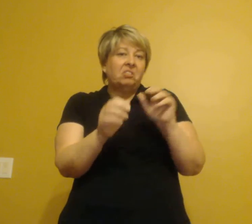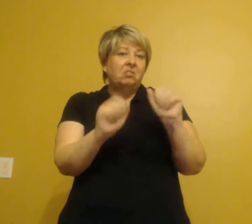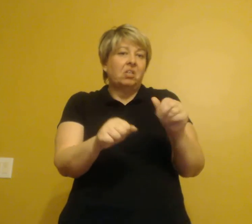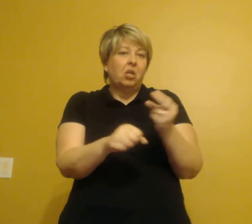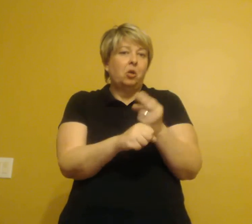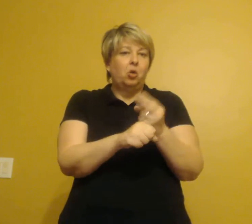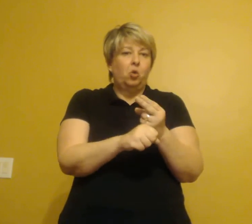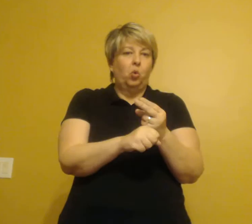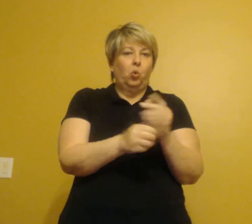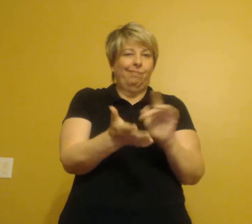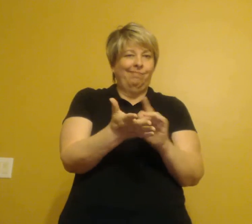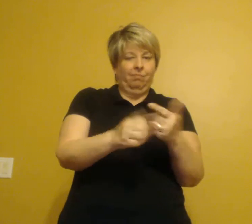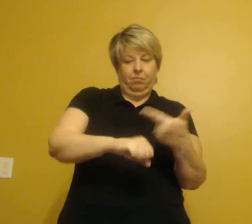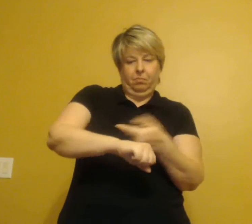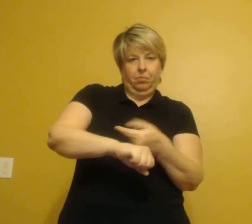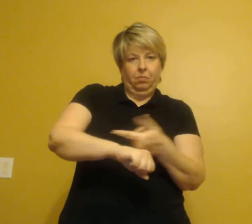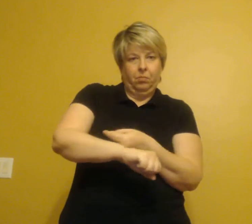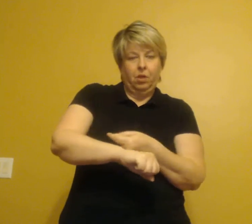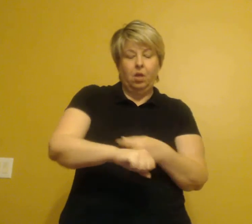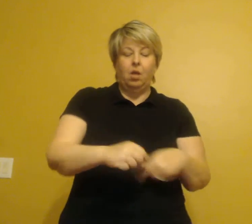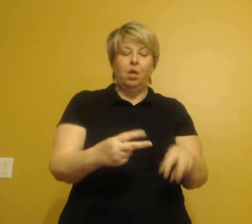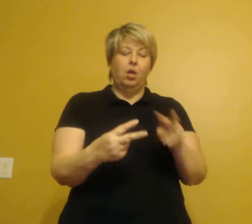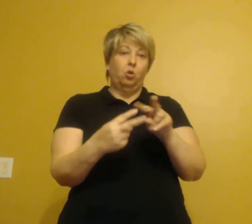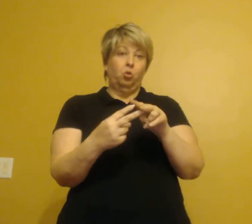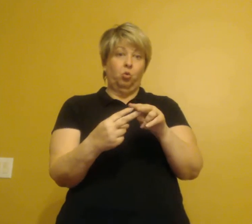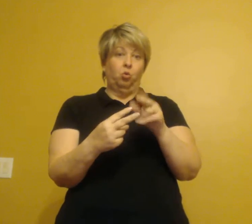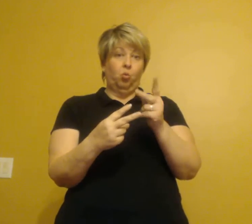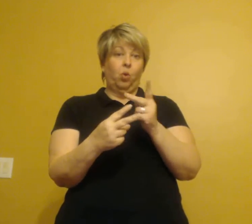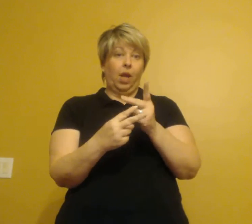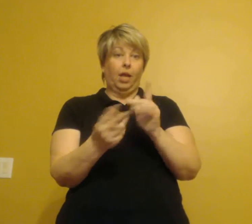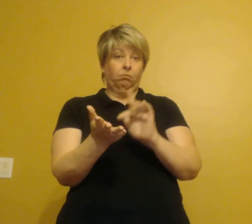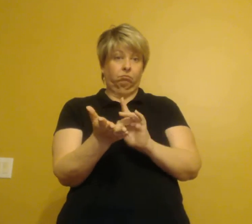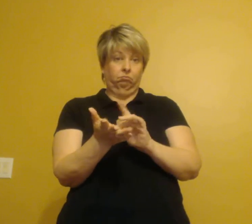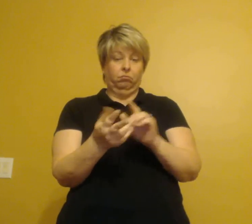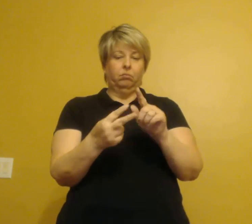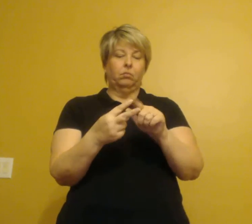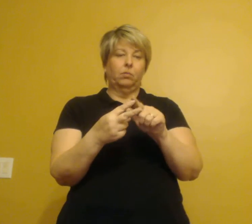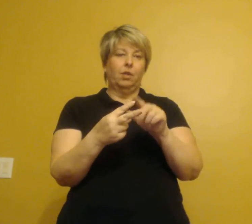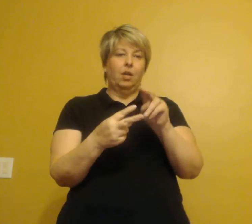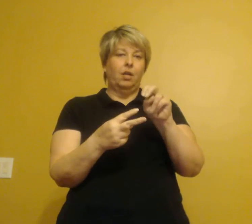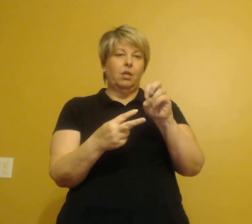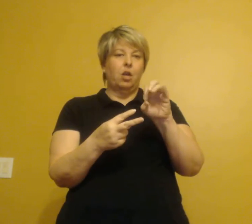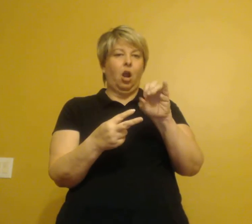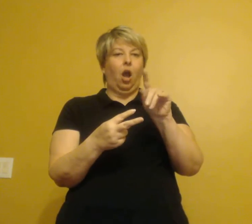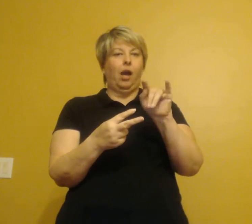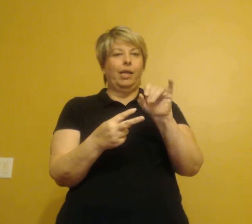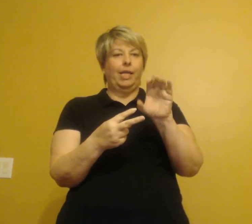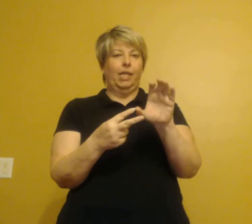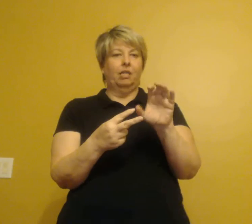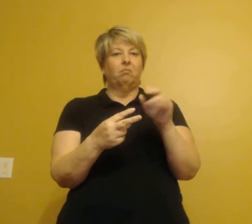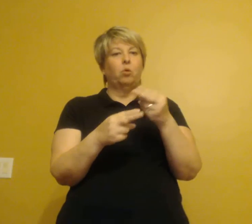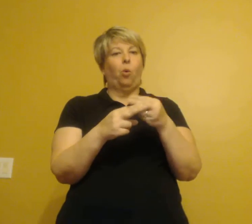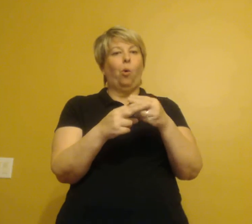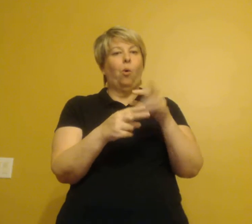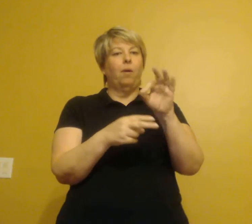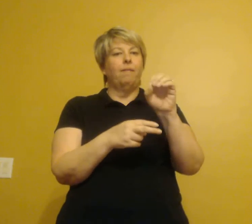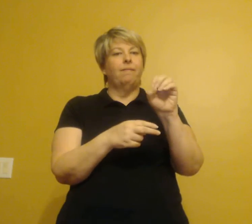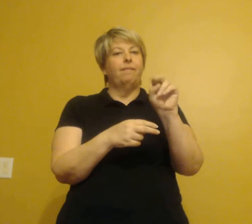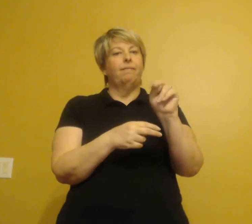You'll receive two types of sedation for this exam. One of them is a narcotic. The narcotic is called fentanyl. It's a